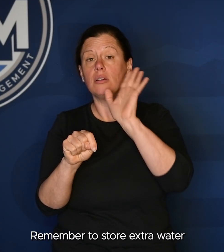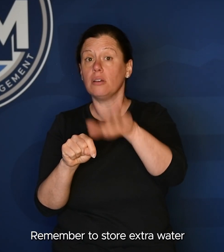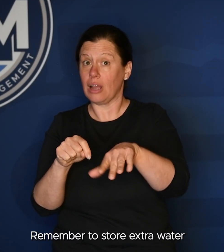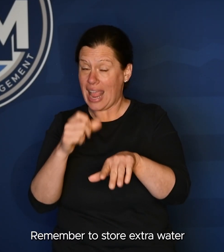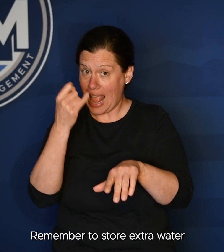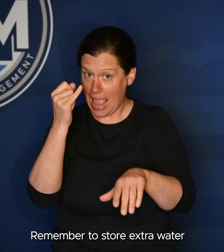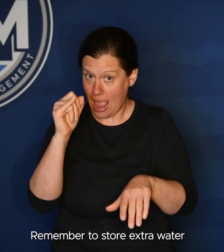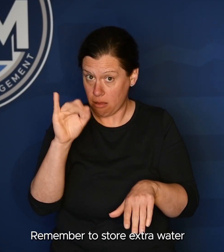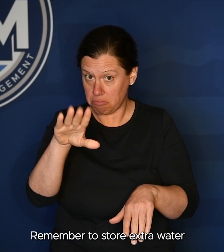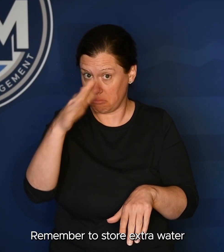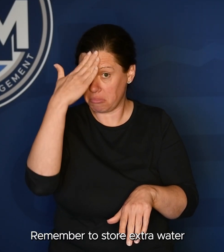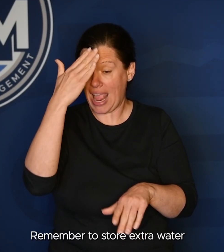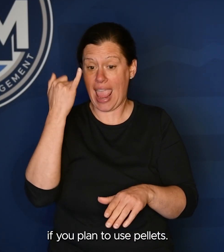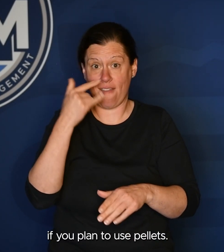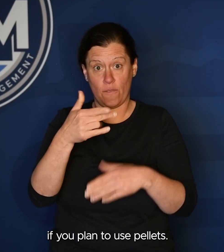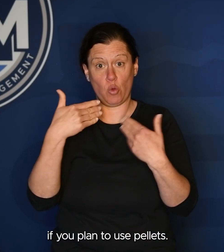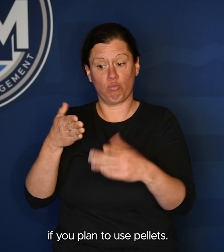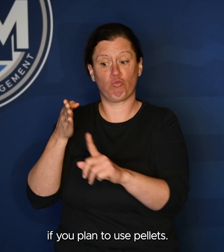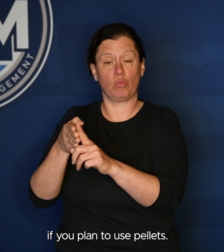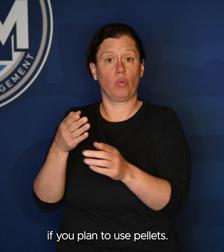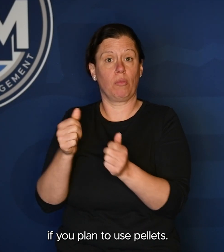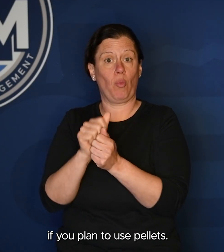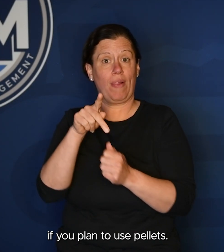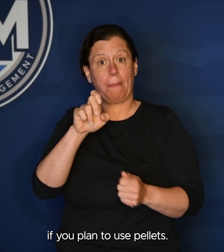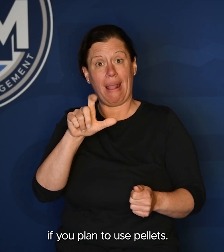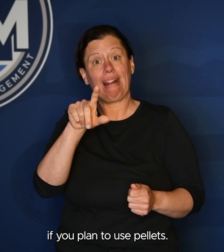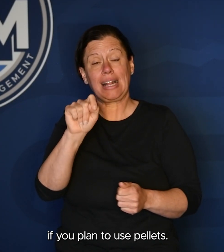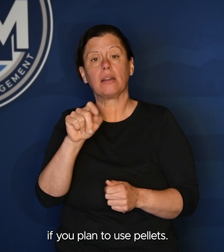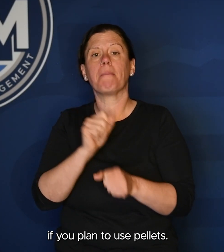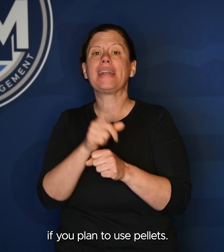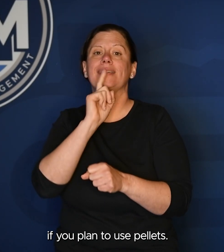Remember to store extra water if you plan to use pellets.